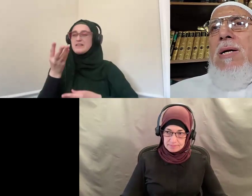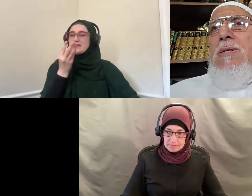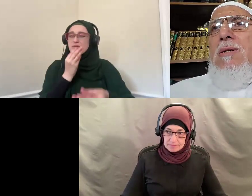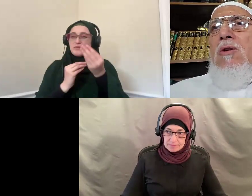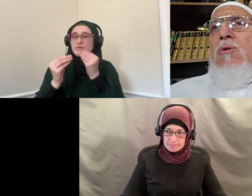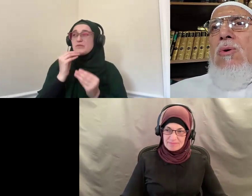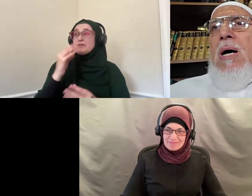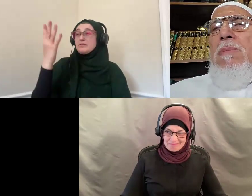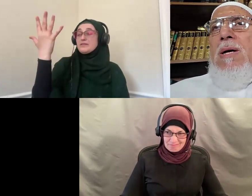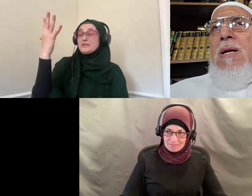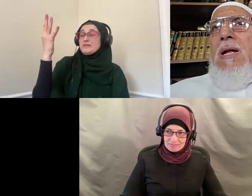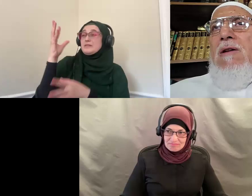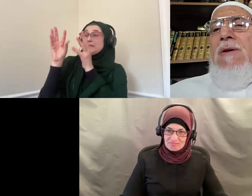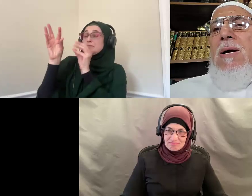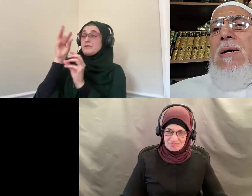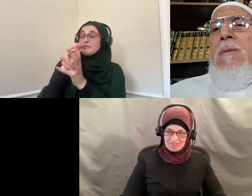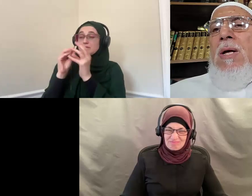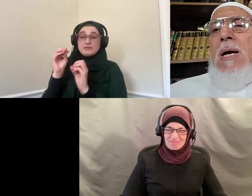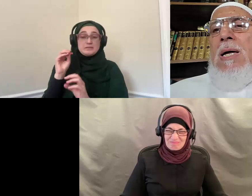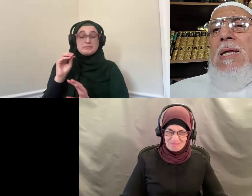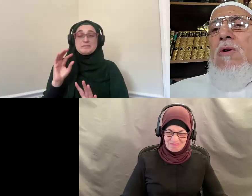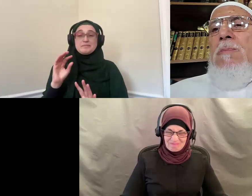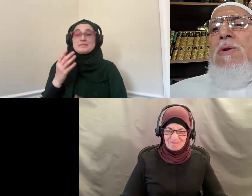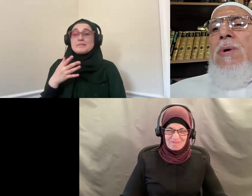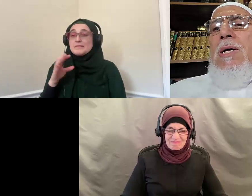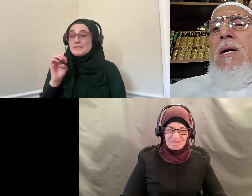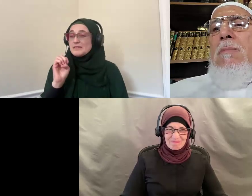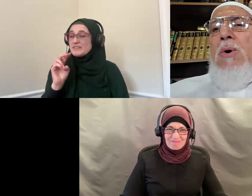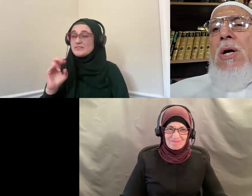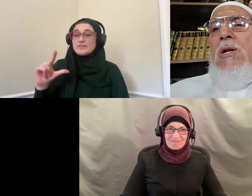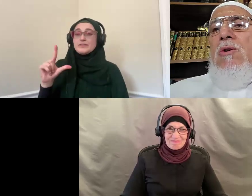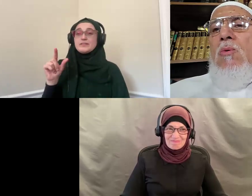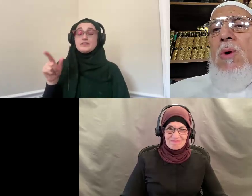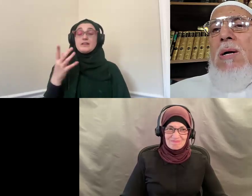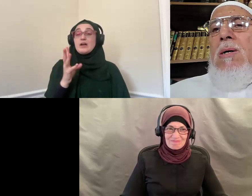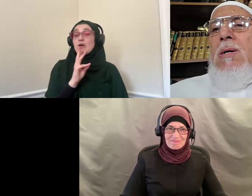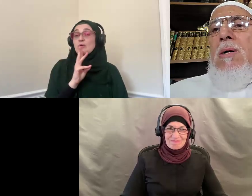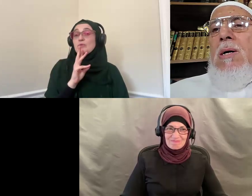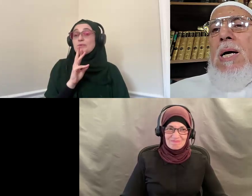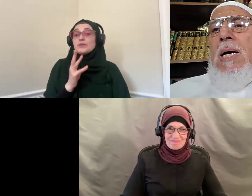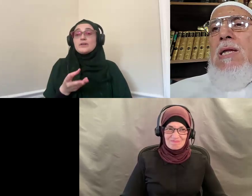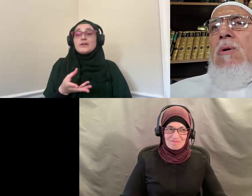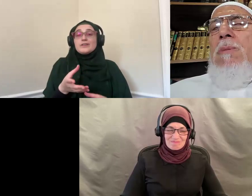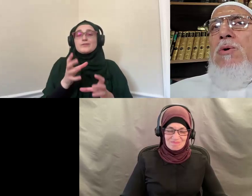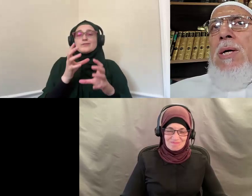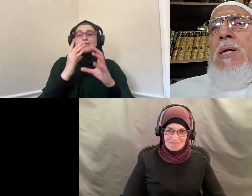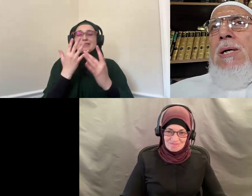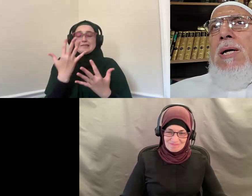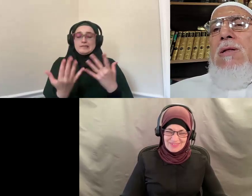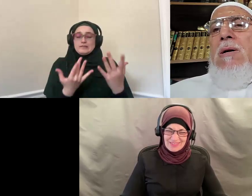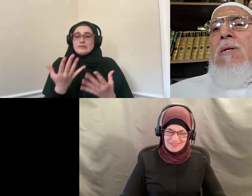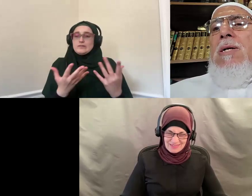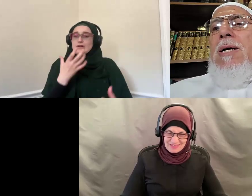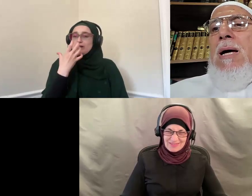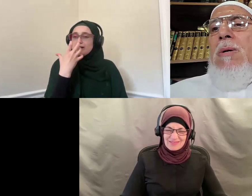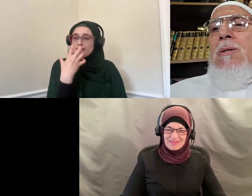evil trees that grew up in hellfire, and they will be drinking boiled water, and they will be drinking